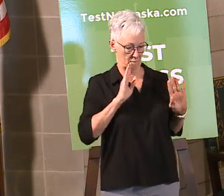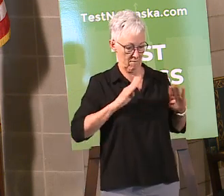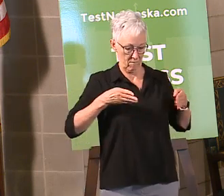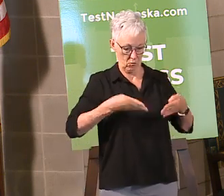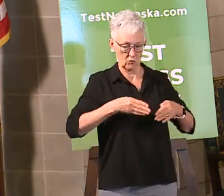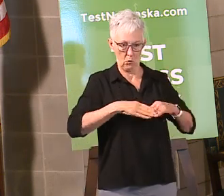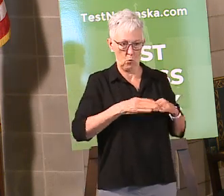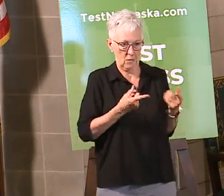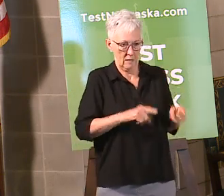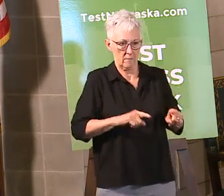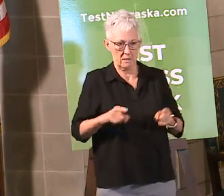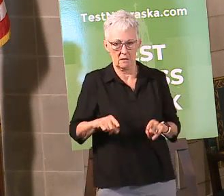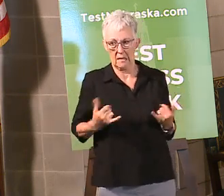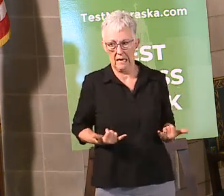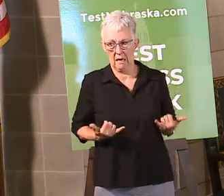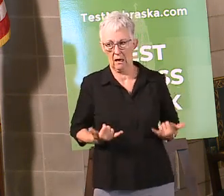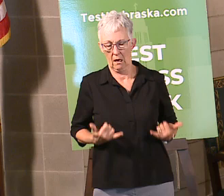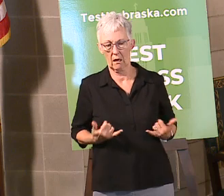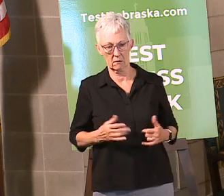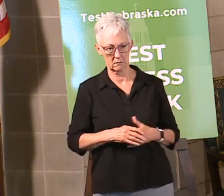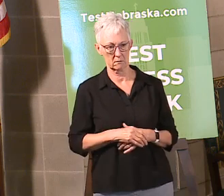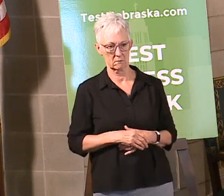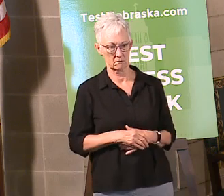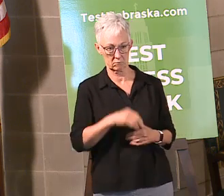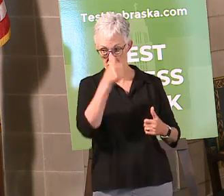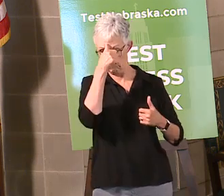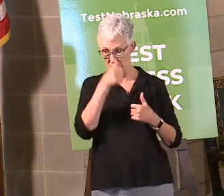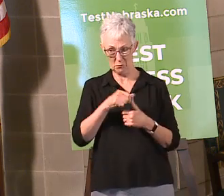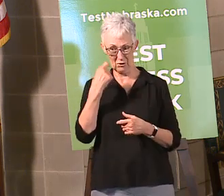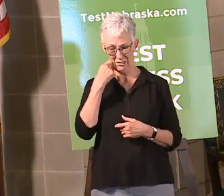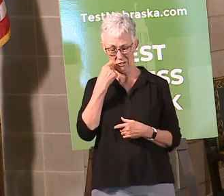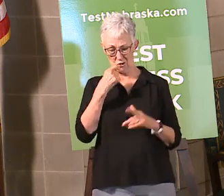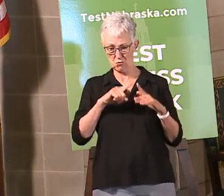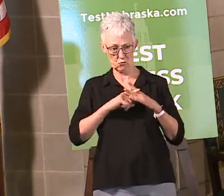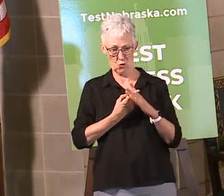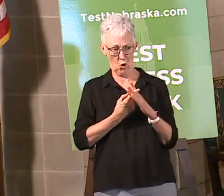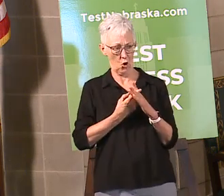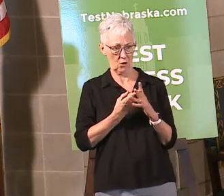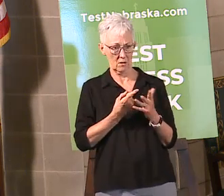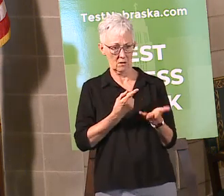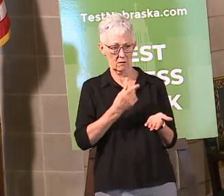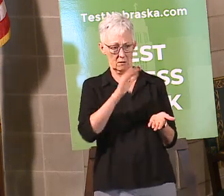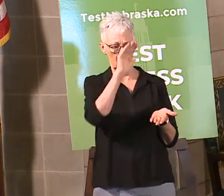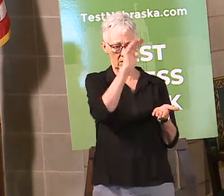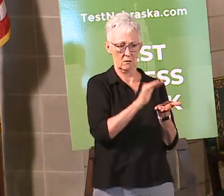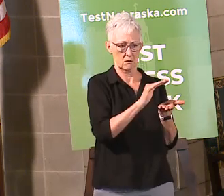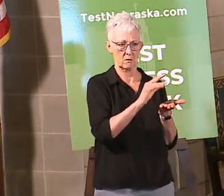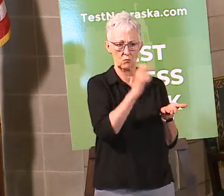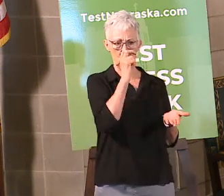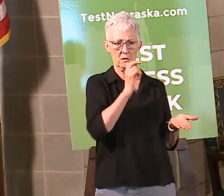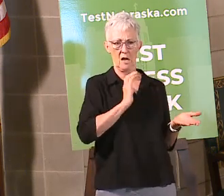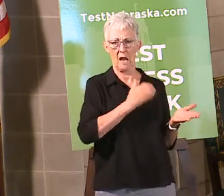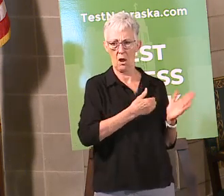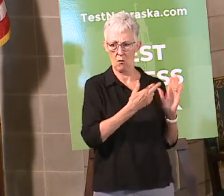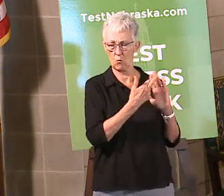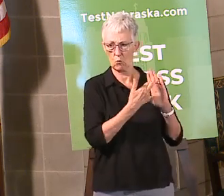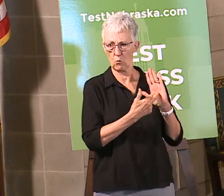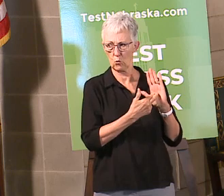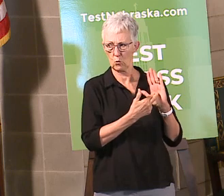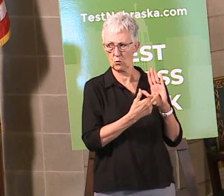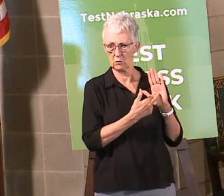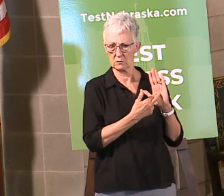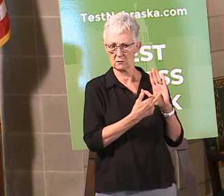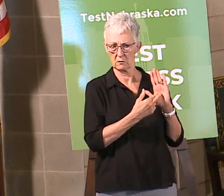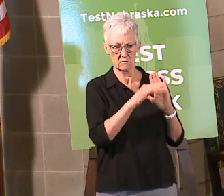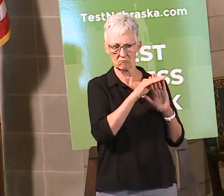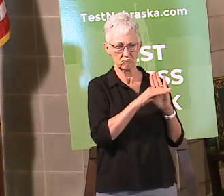right here with our directed health measures. Remember, we just started loosening up our health measures here. and continue to do a good job through that process.